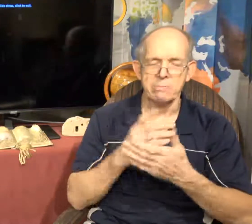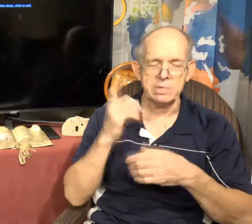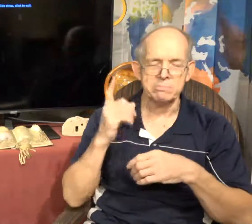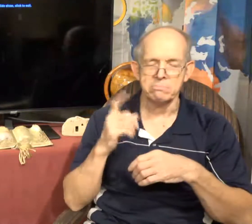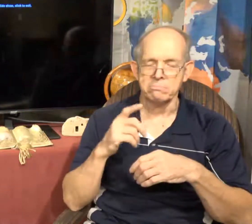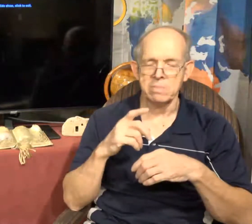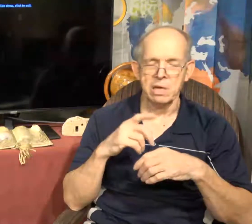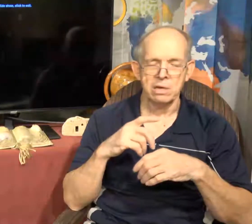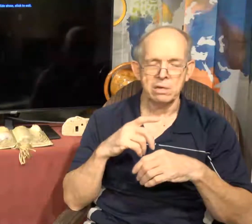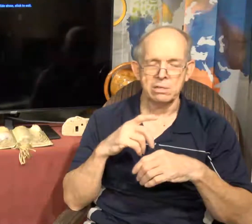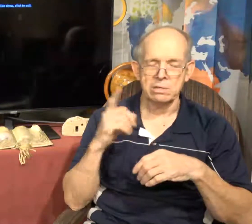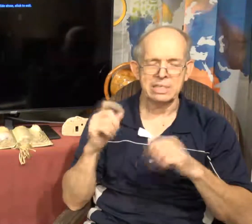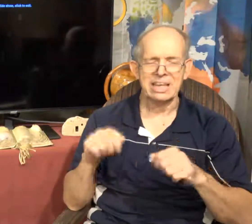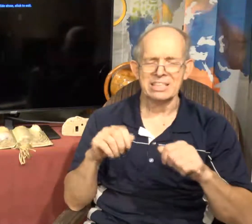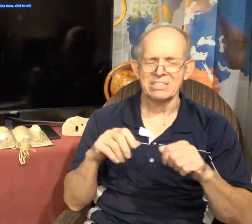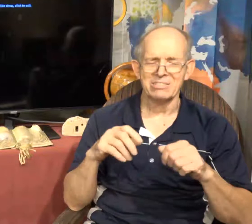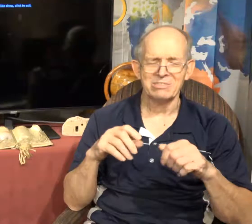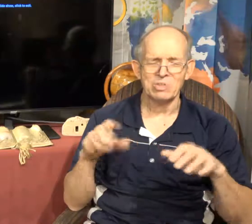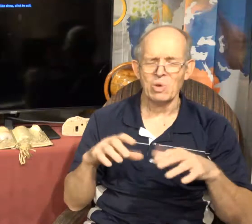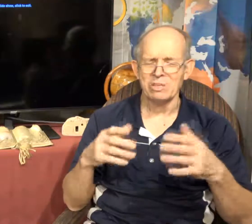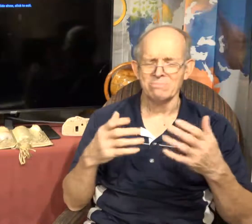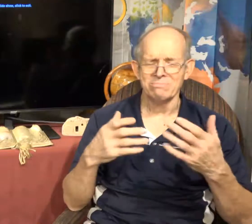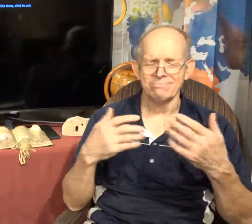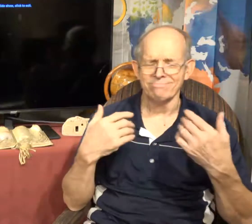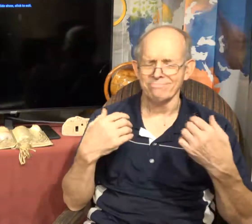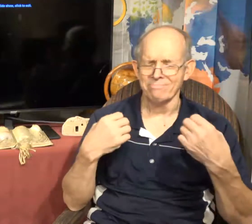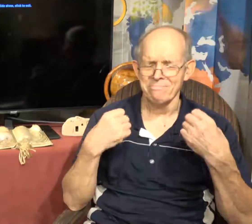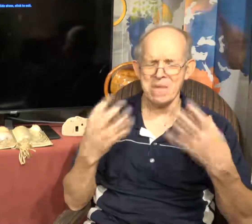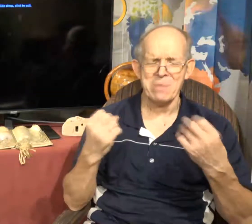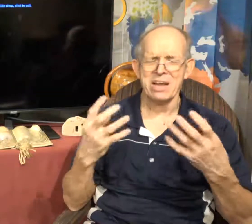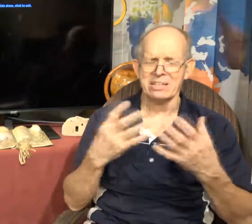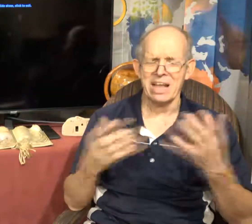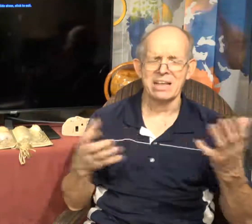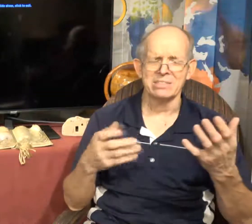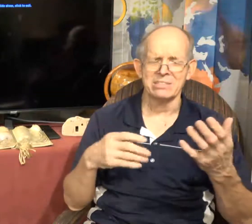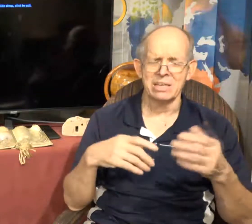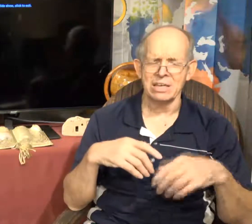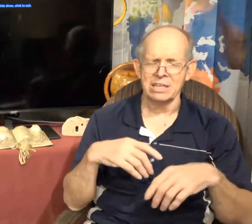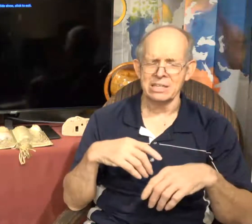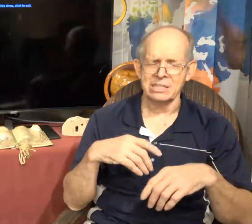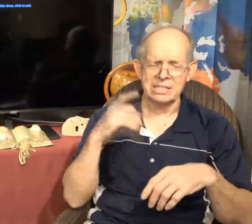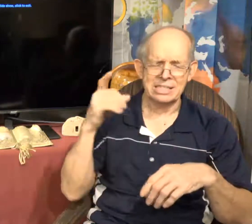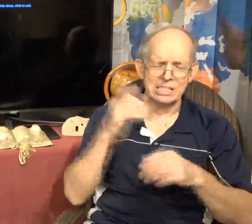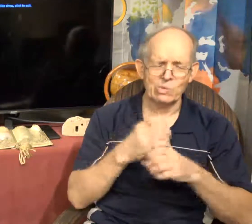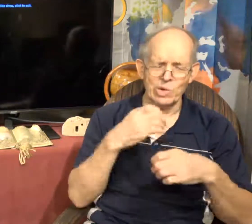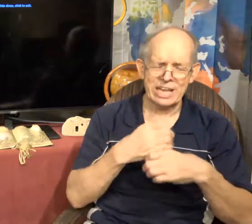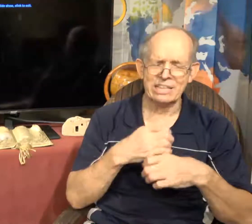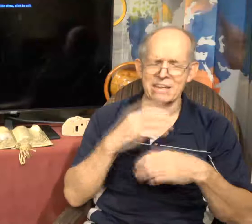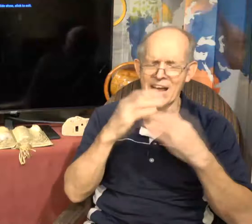him. He came to marry him. He's redeeming